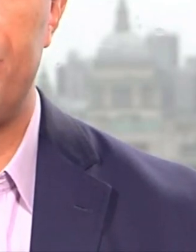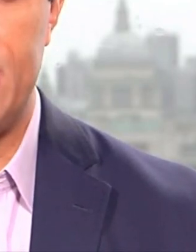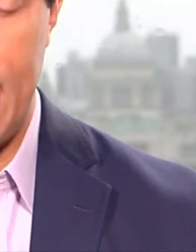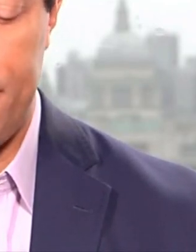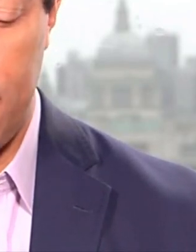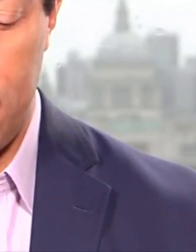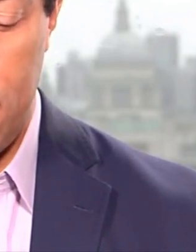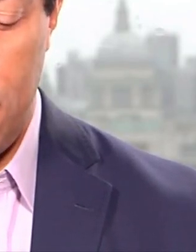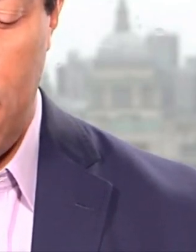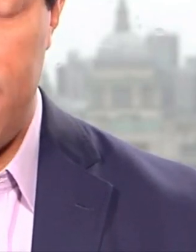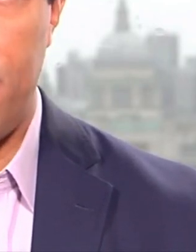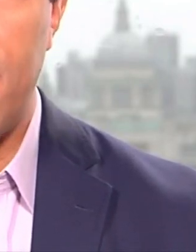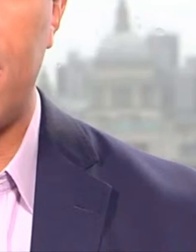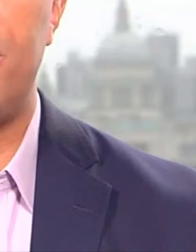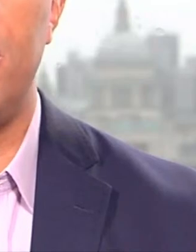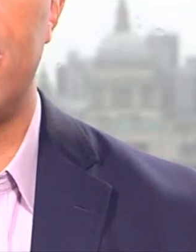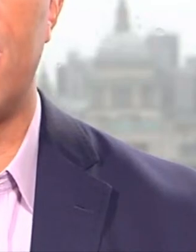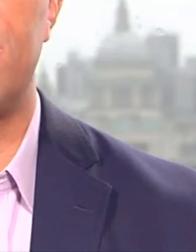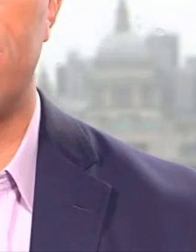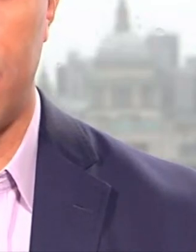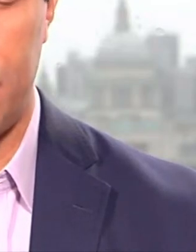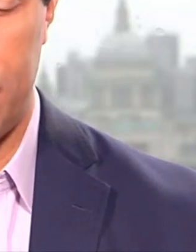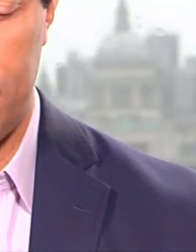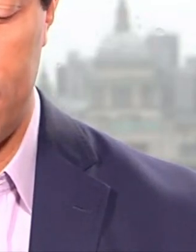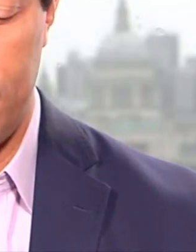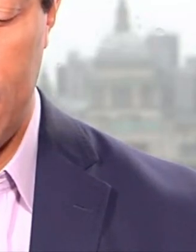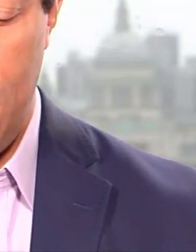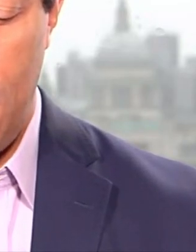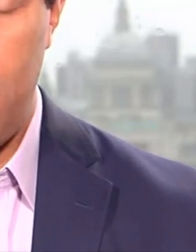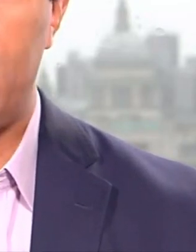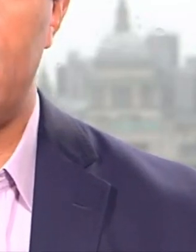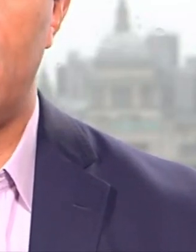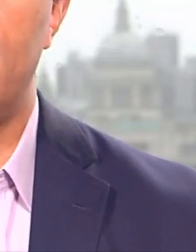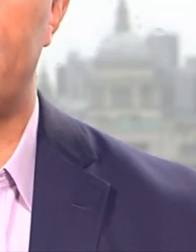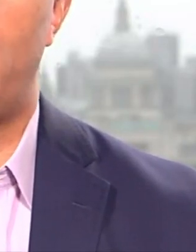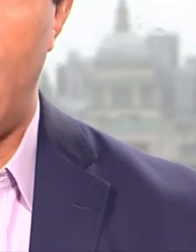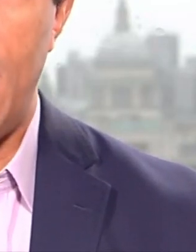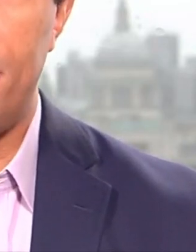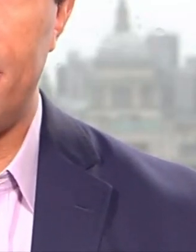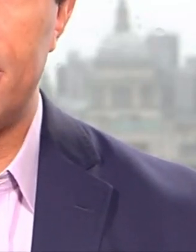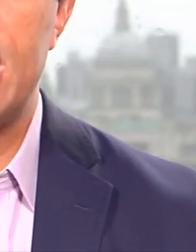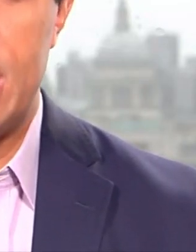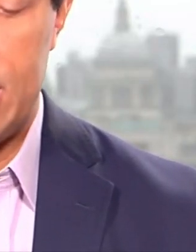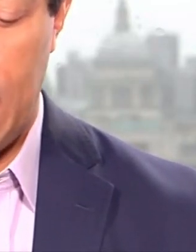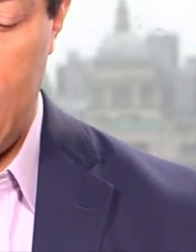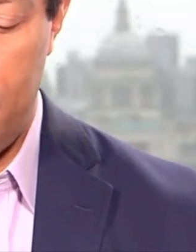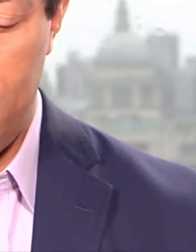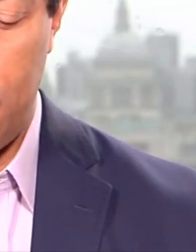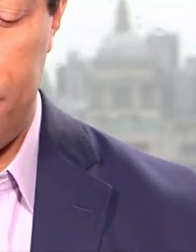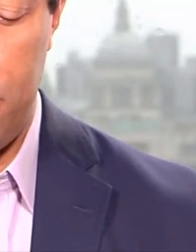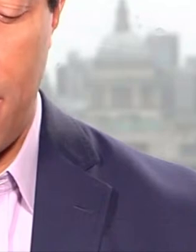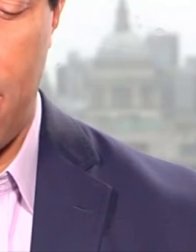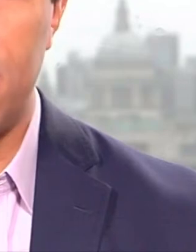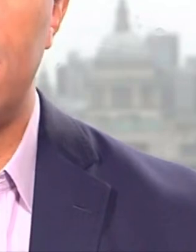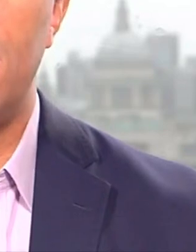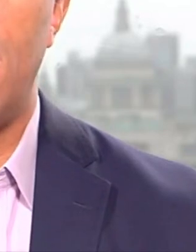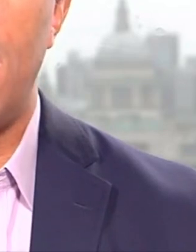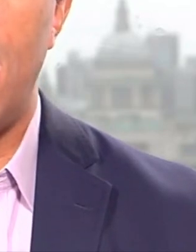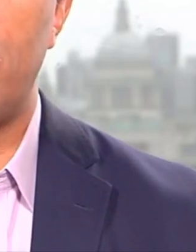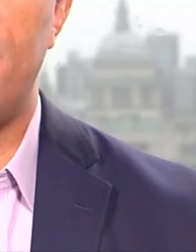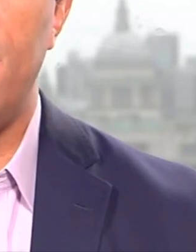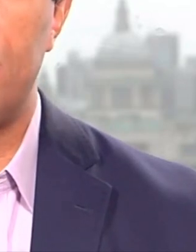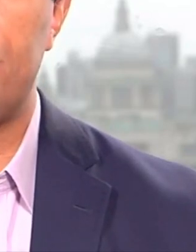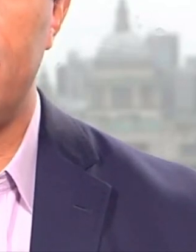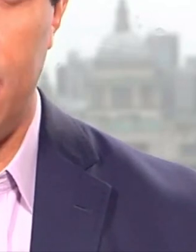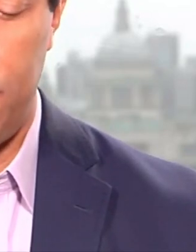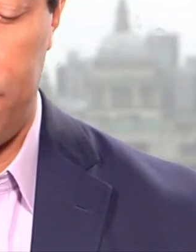Diagnostic research and testing is very complete types of work. We can build a reliable, scalable compute platform